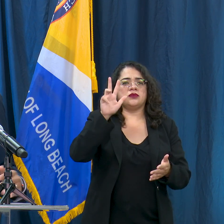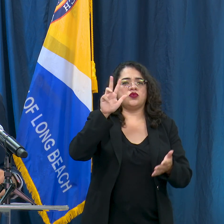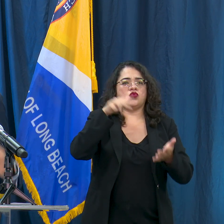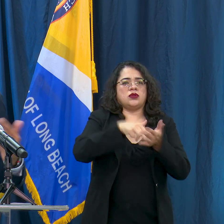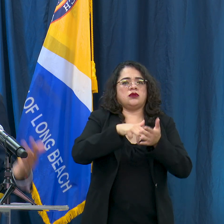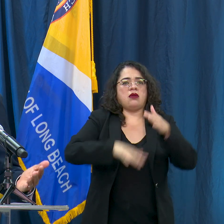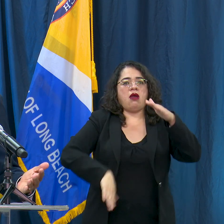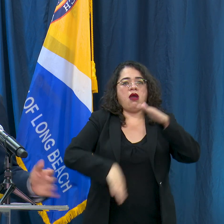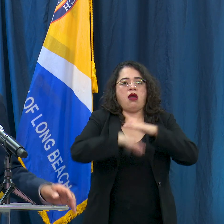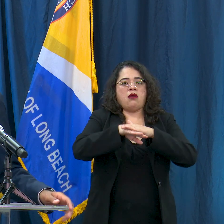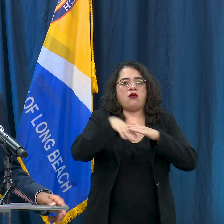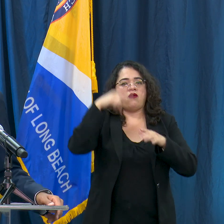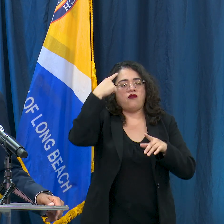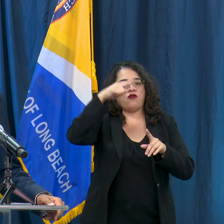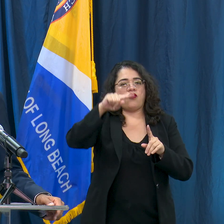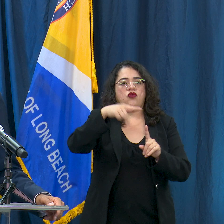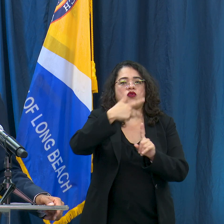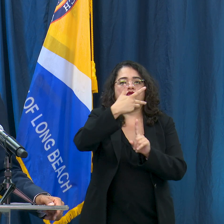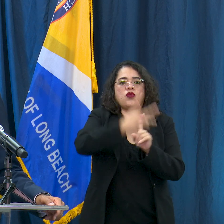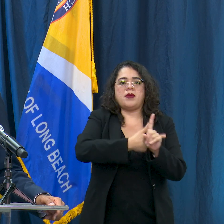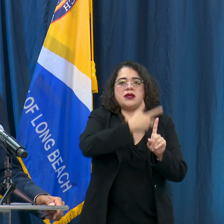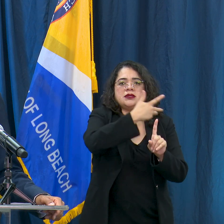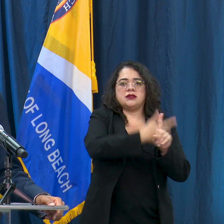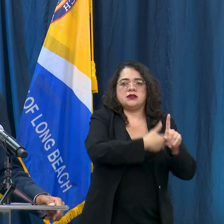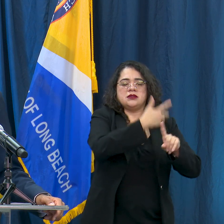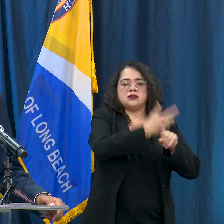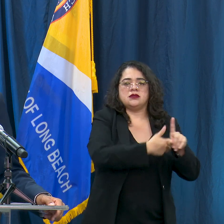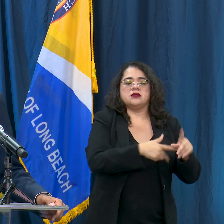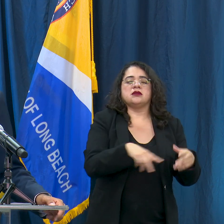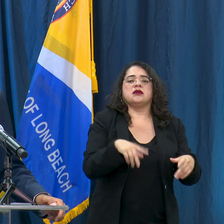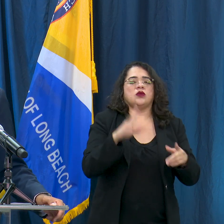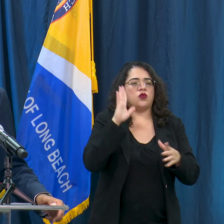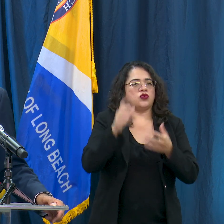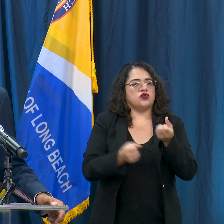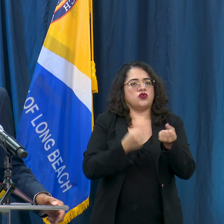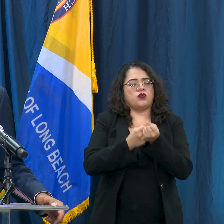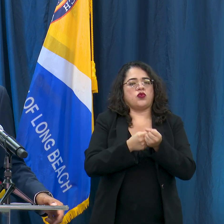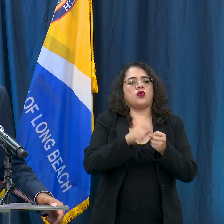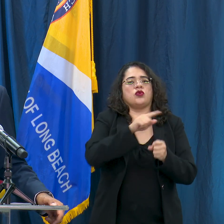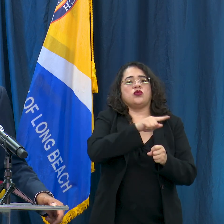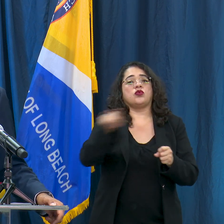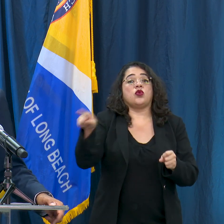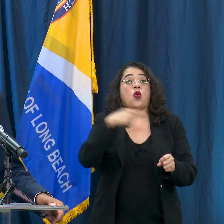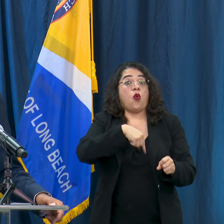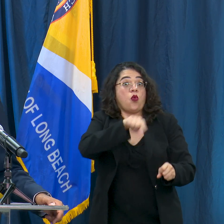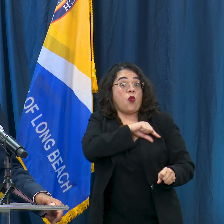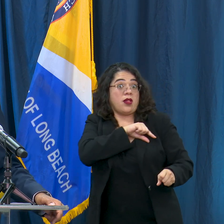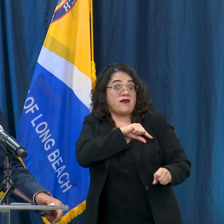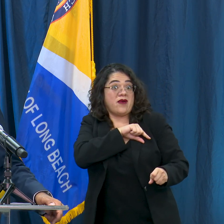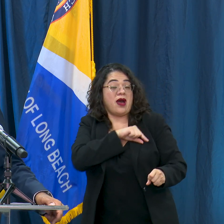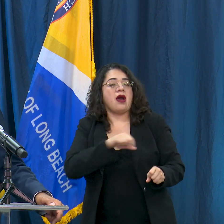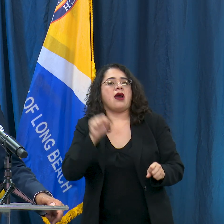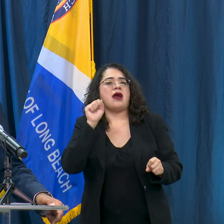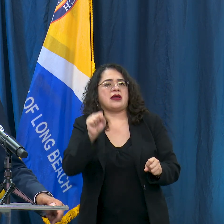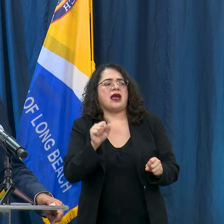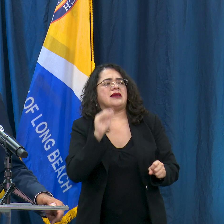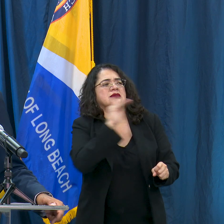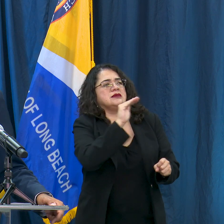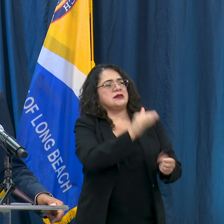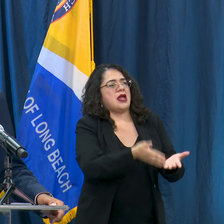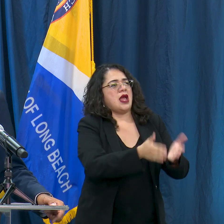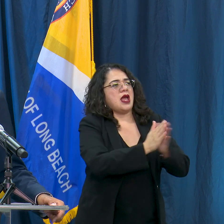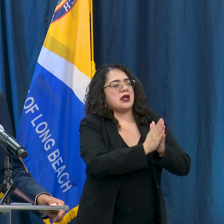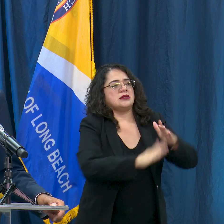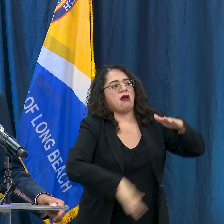month for 3 months that will support renters and tenants for those that qualify in the city that are low income or that